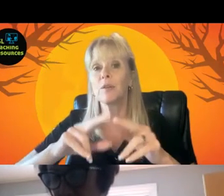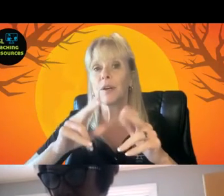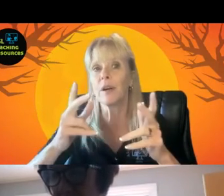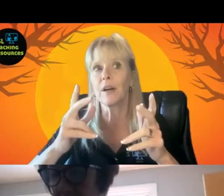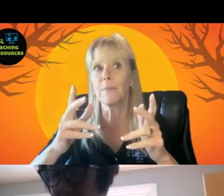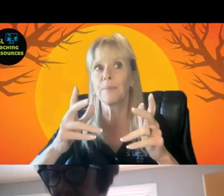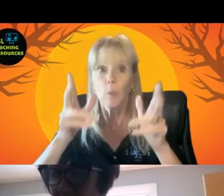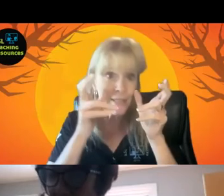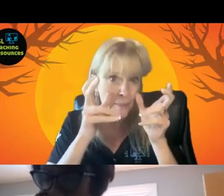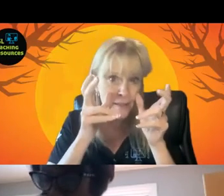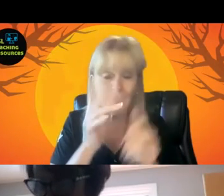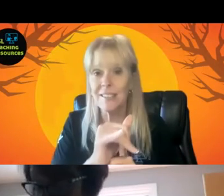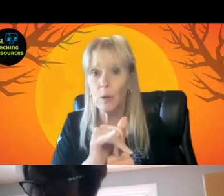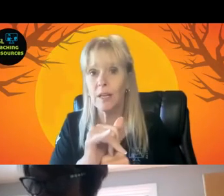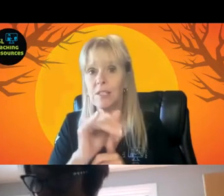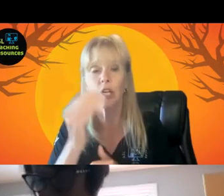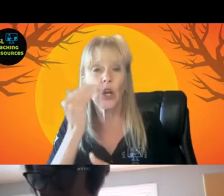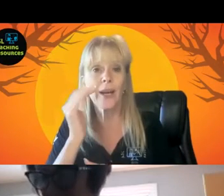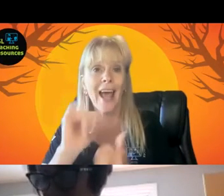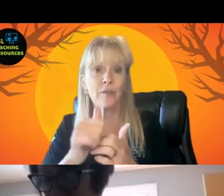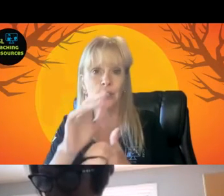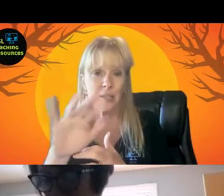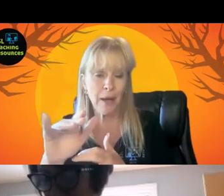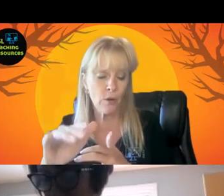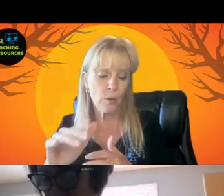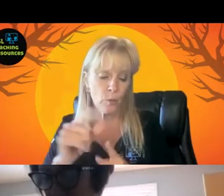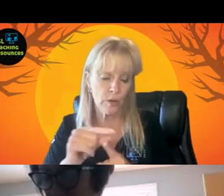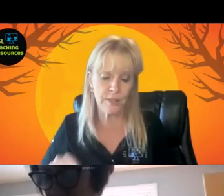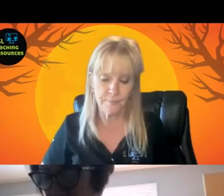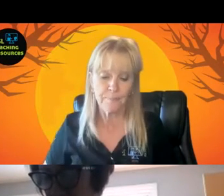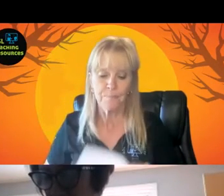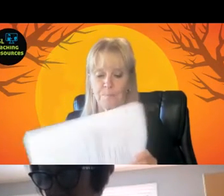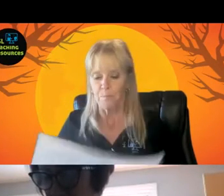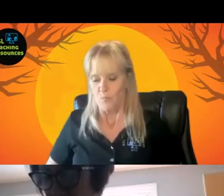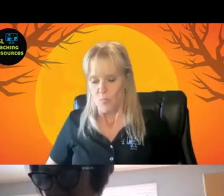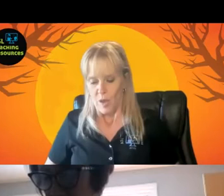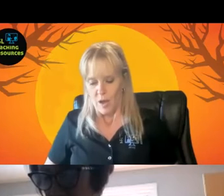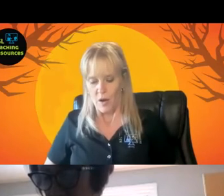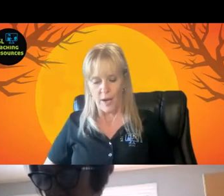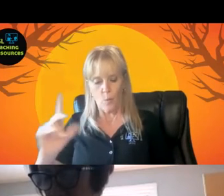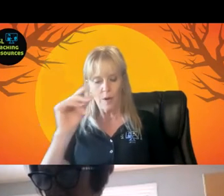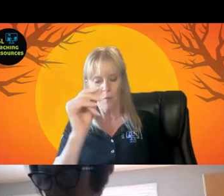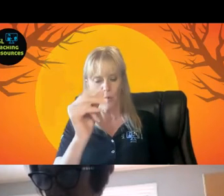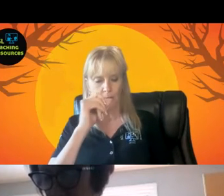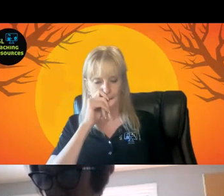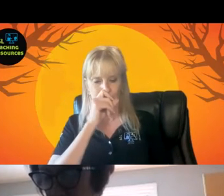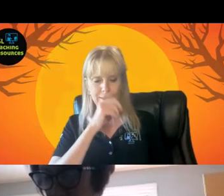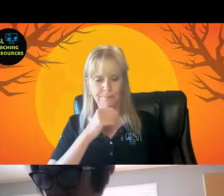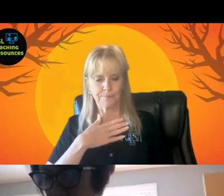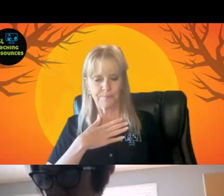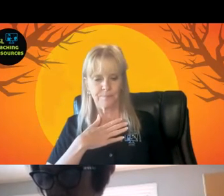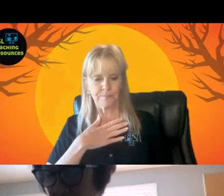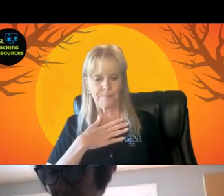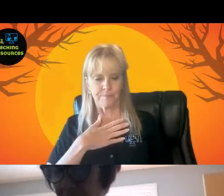just build their receptive as well as knowing how to spell the words. Okay, one more from this